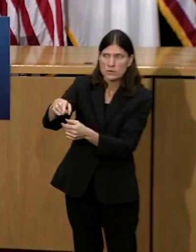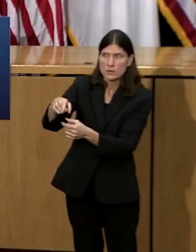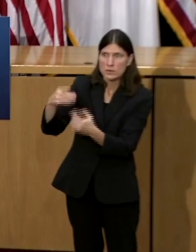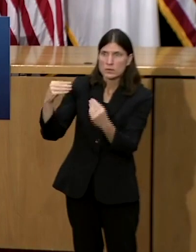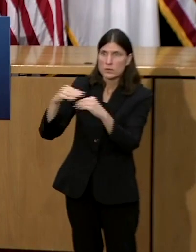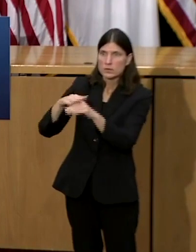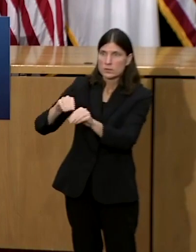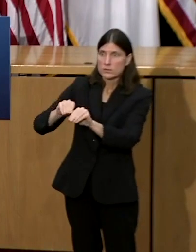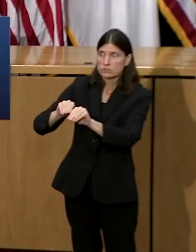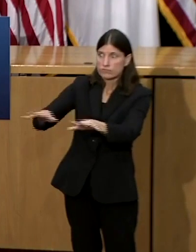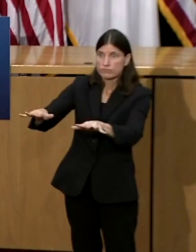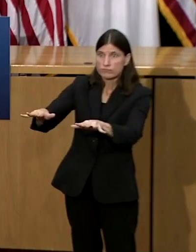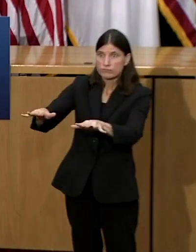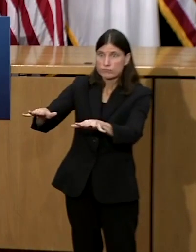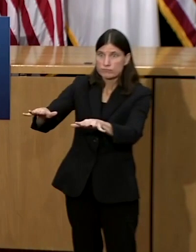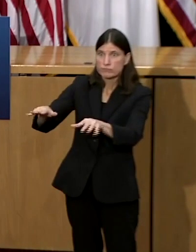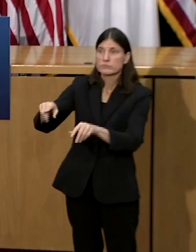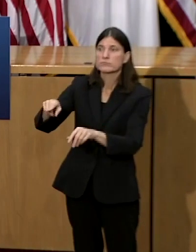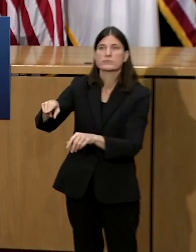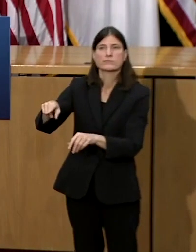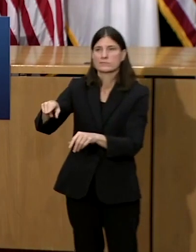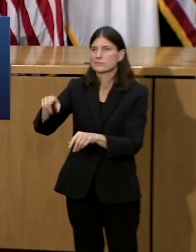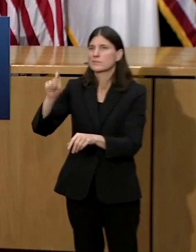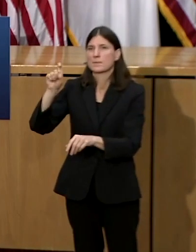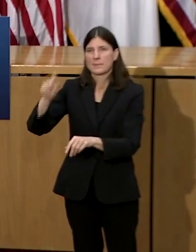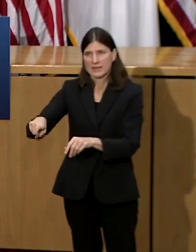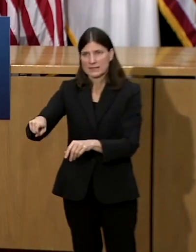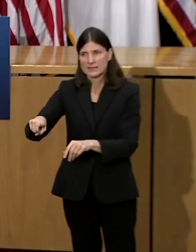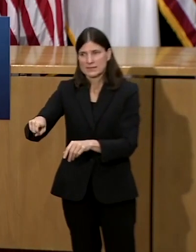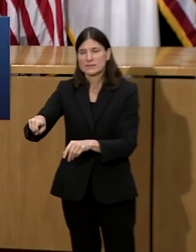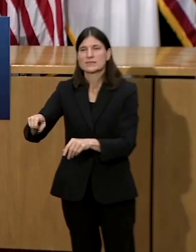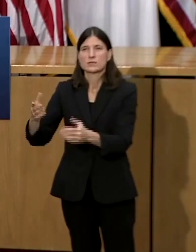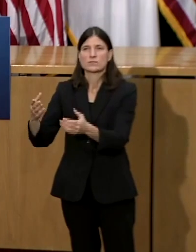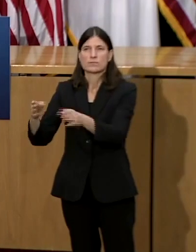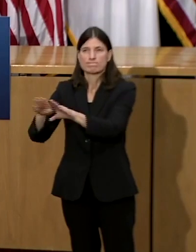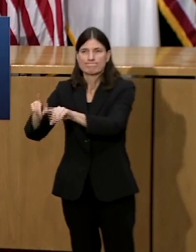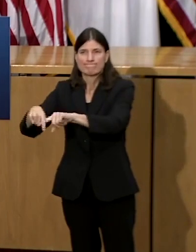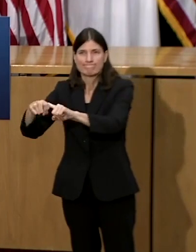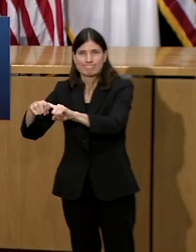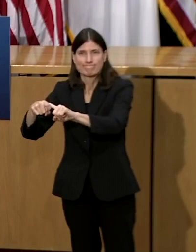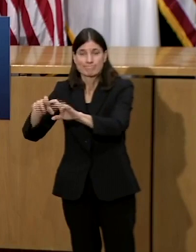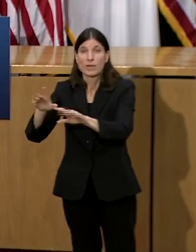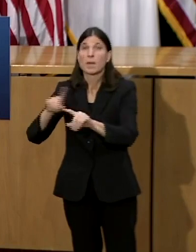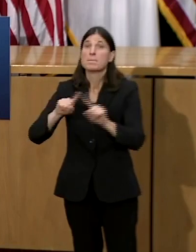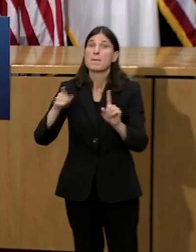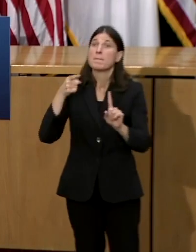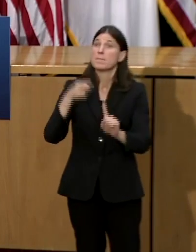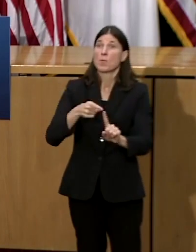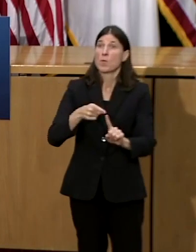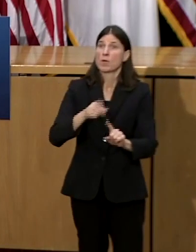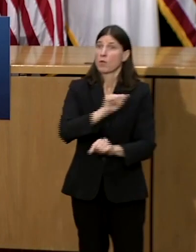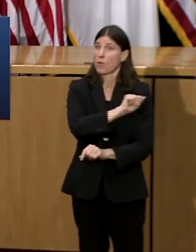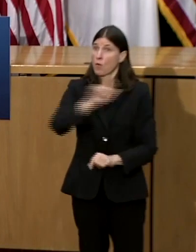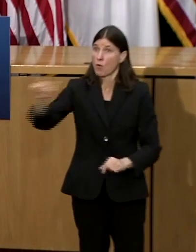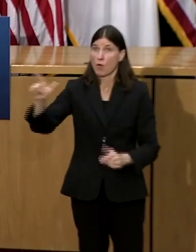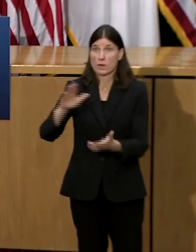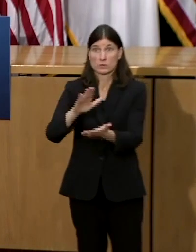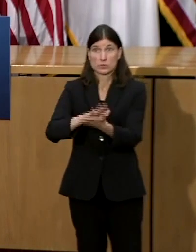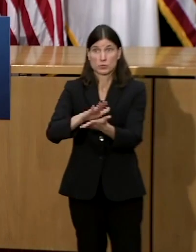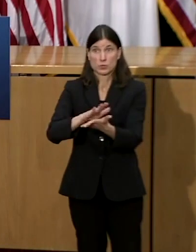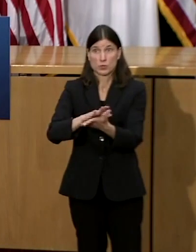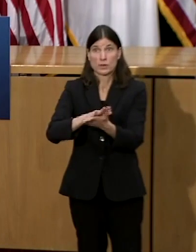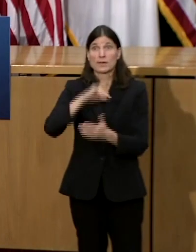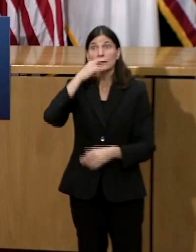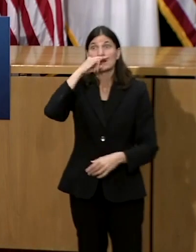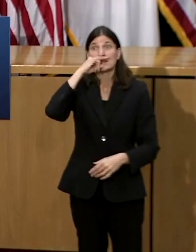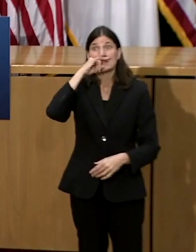outlined in DESE's guidance, including social distancing in classrooms of at least 3 feet. Any clusters that